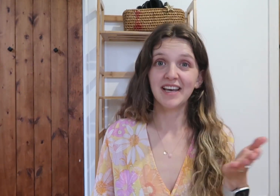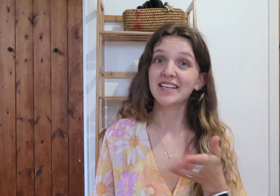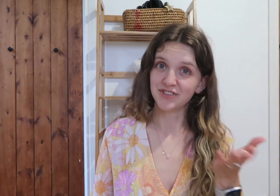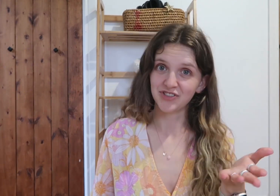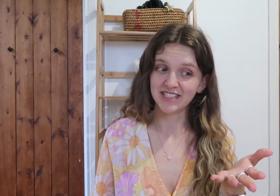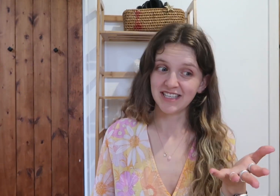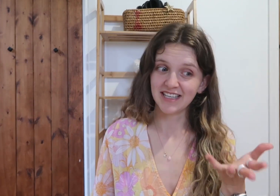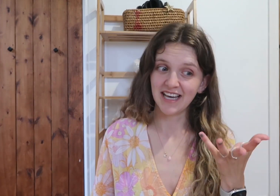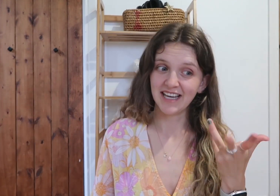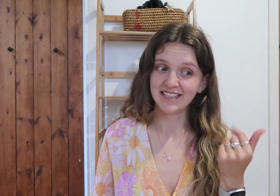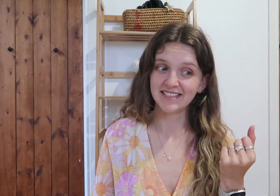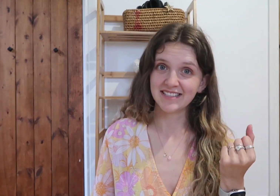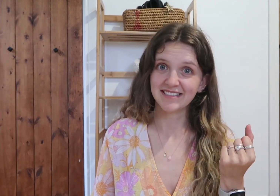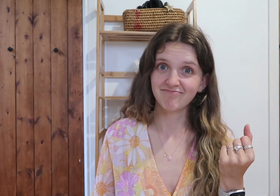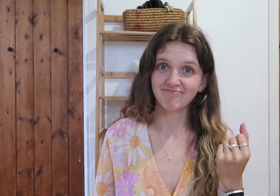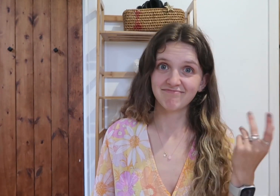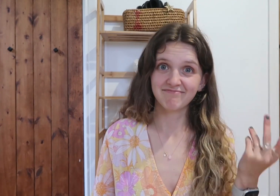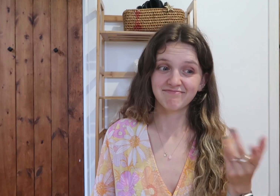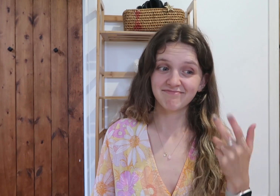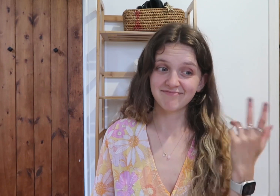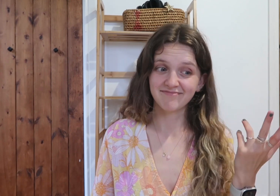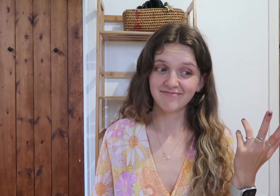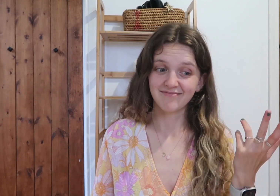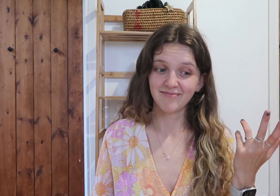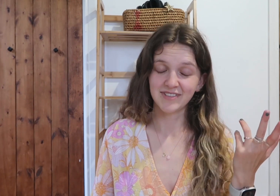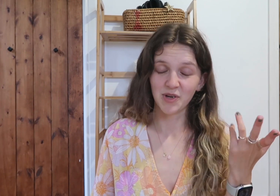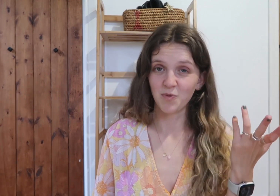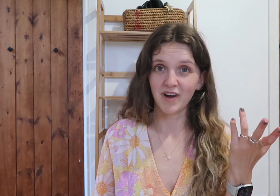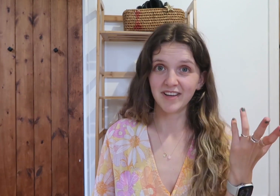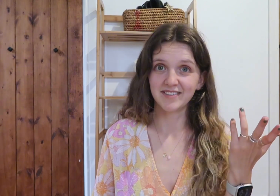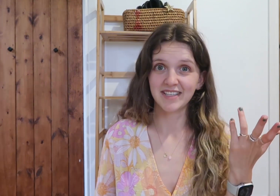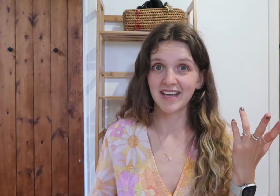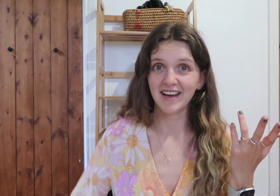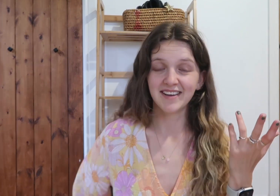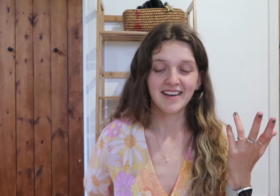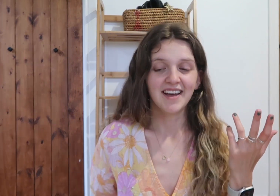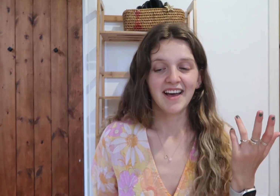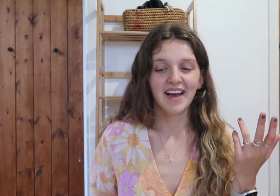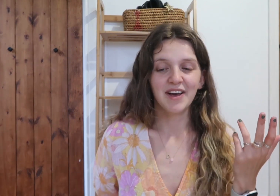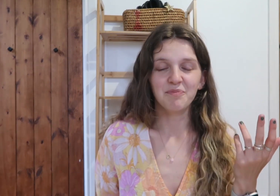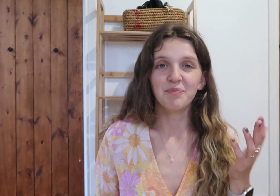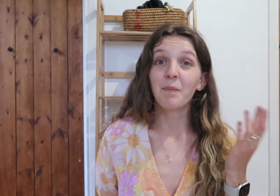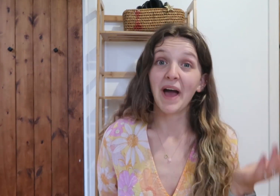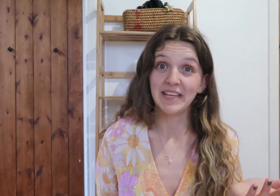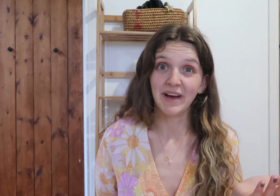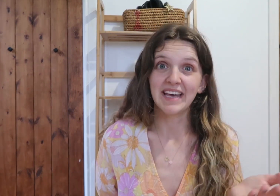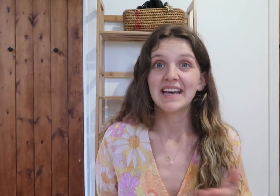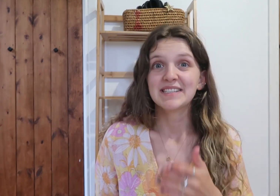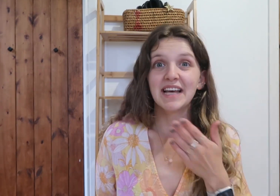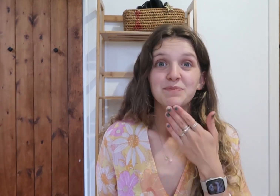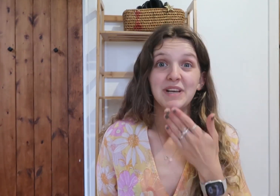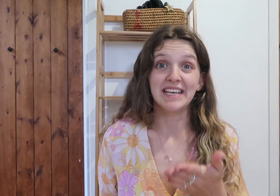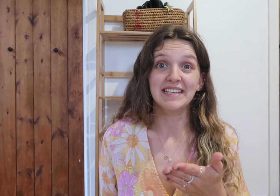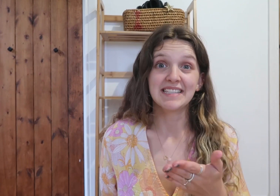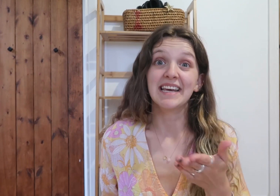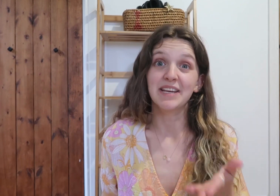is frustrating, and I don't know why I did that. But anyway, so that's please in